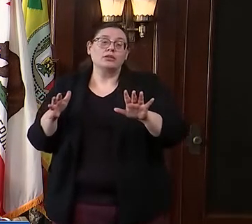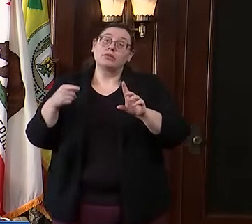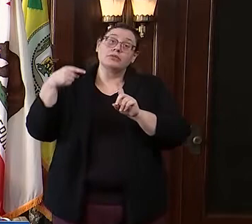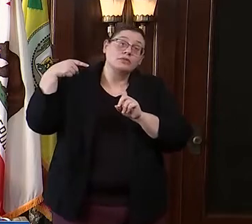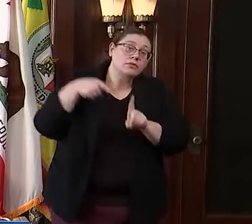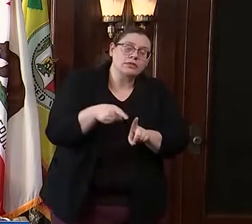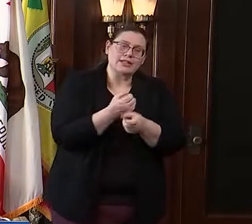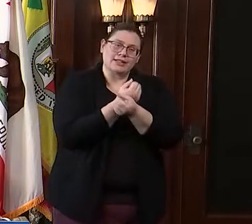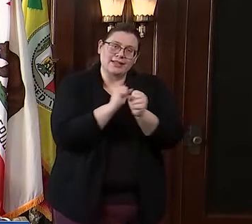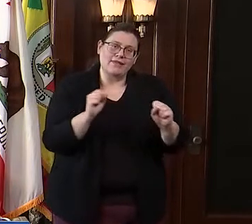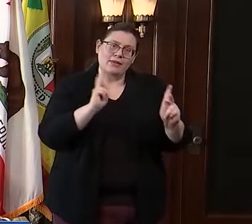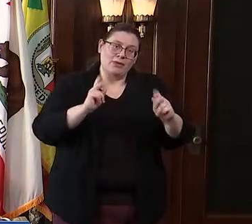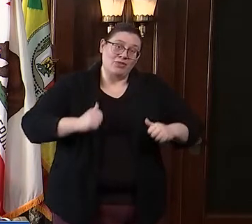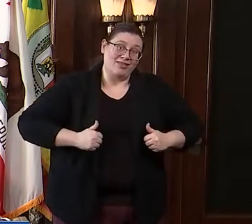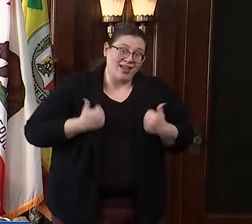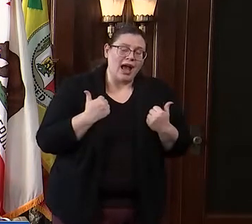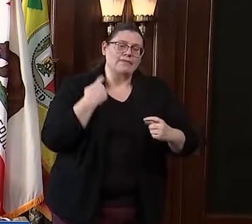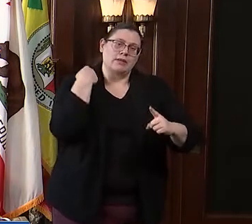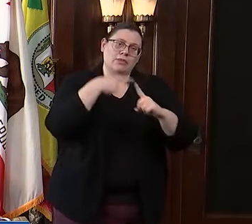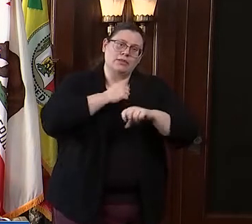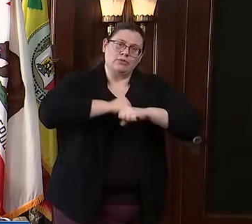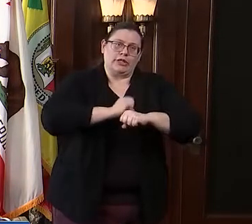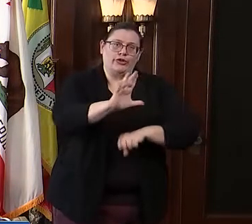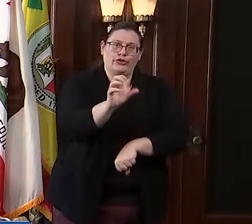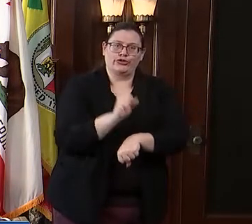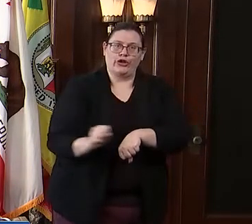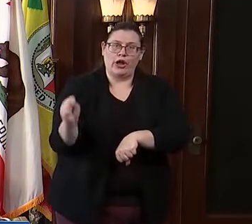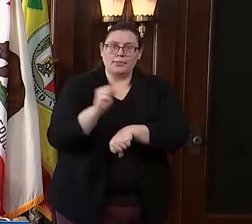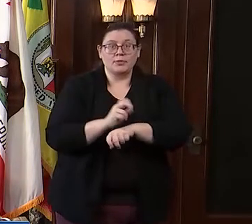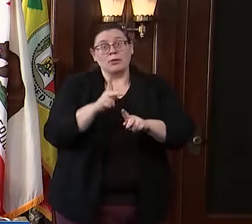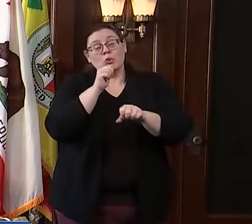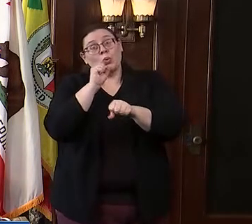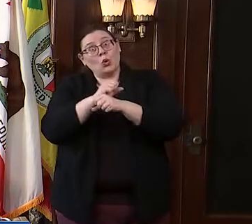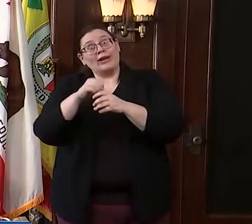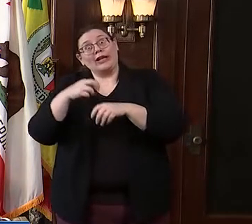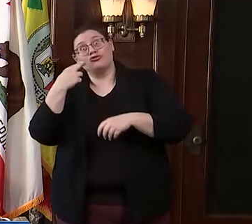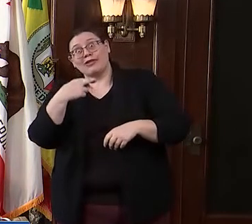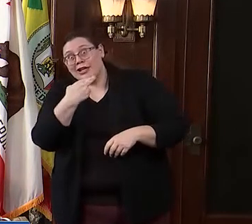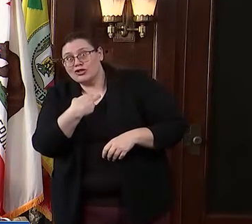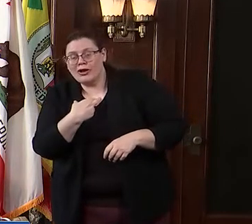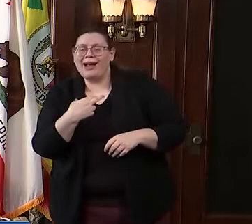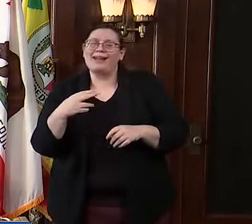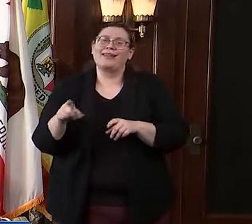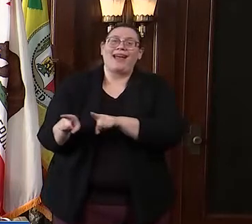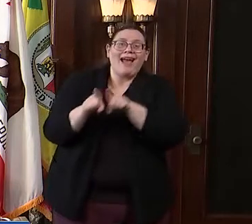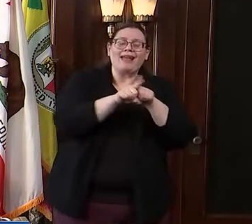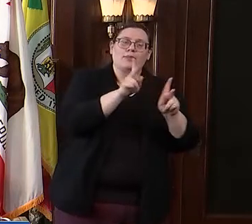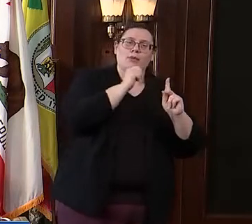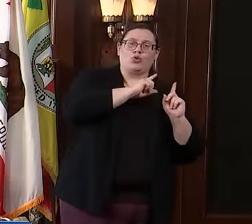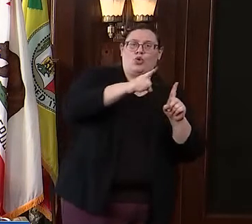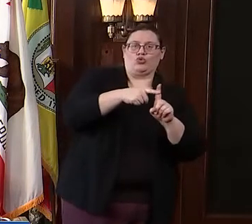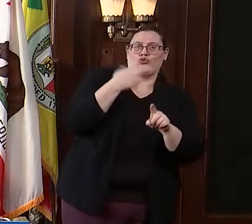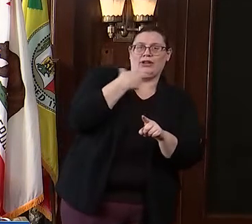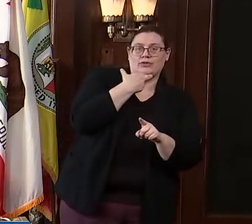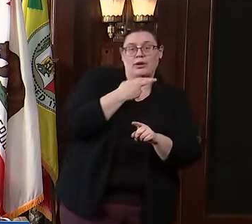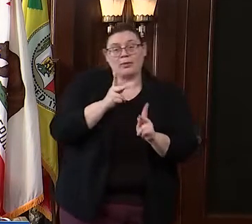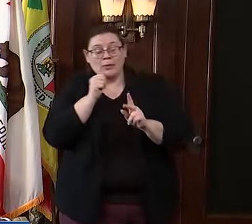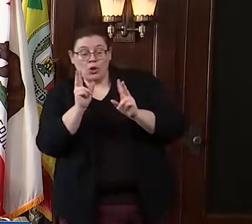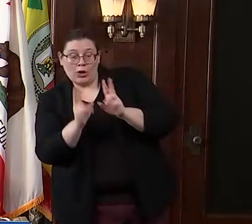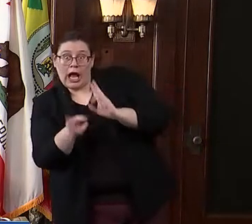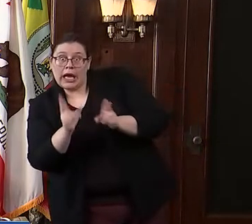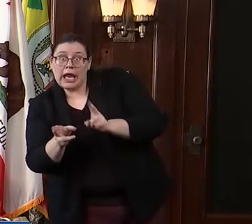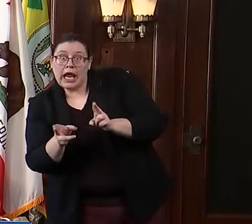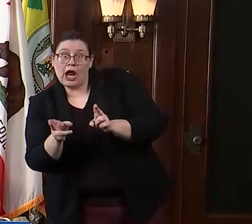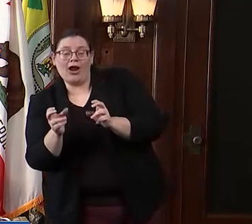saving lives and livelihoods, the people who work in those restaurants as much as the ones that eat there, the people who cut hair and have not had a